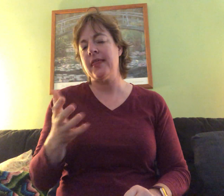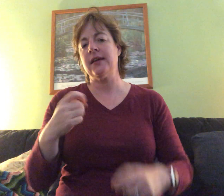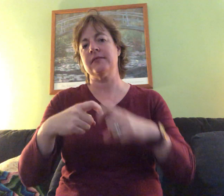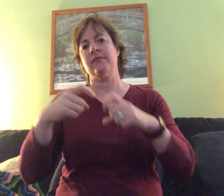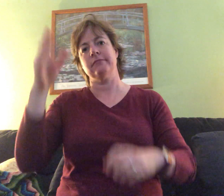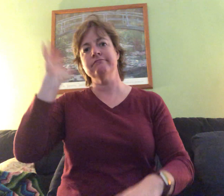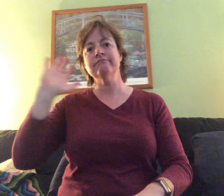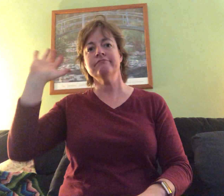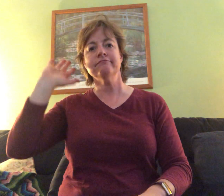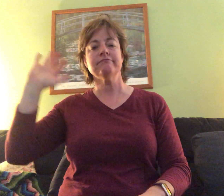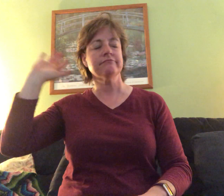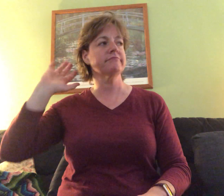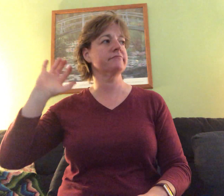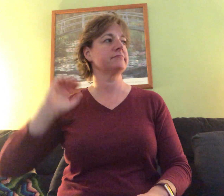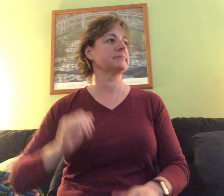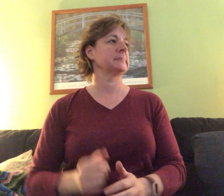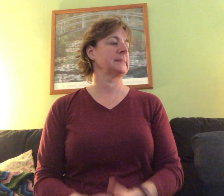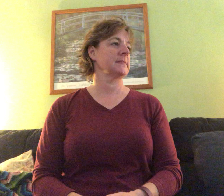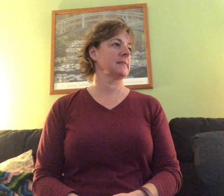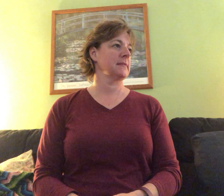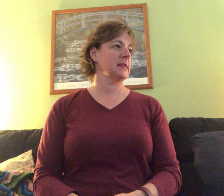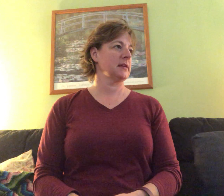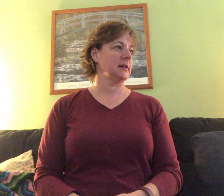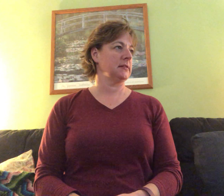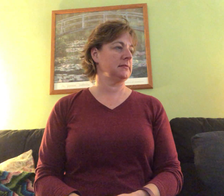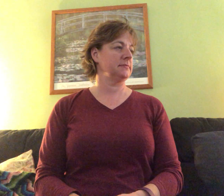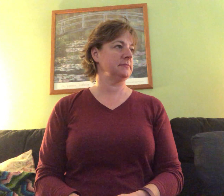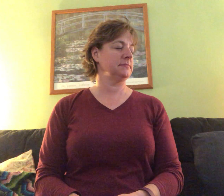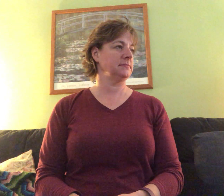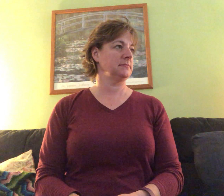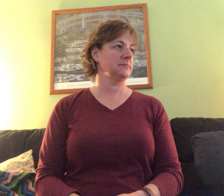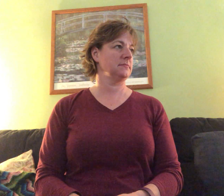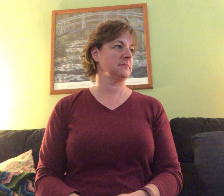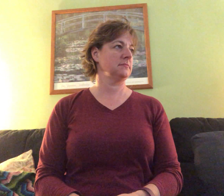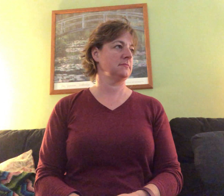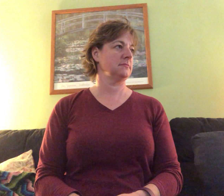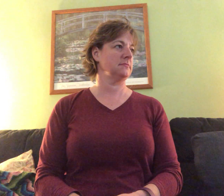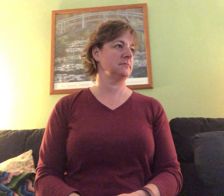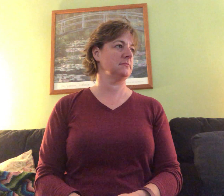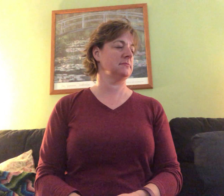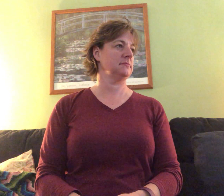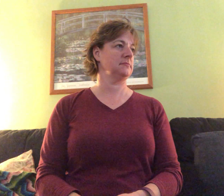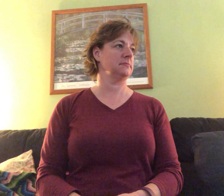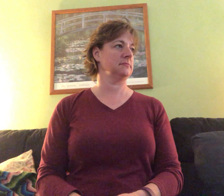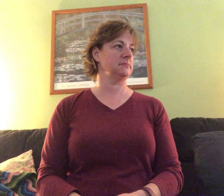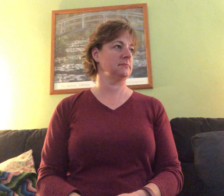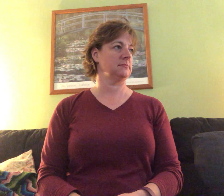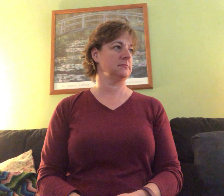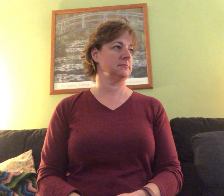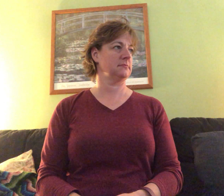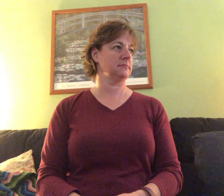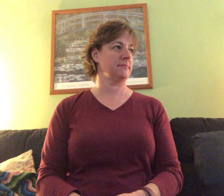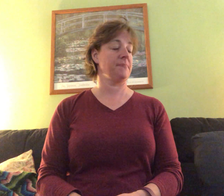Now my family room, which is very, very different, reminds a lot of people of a British pub.